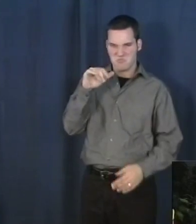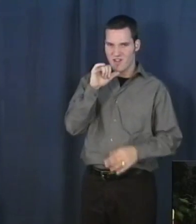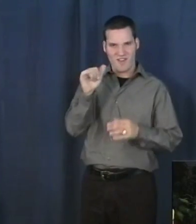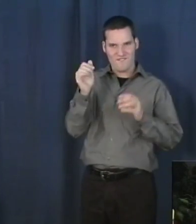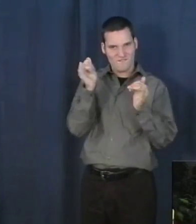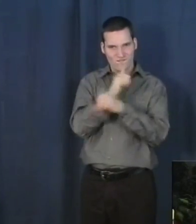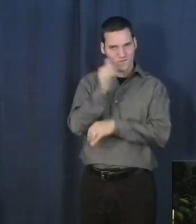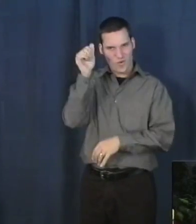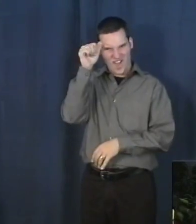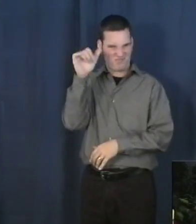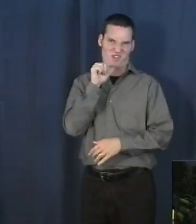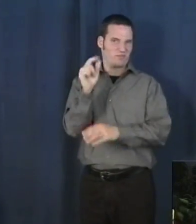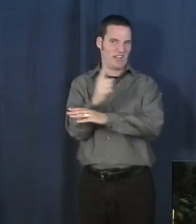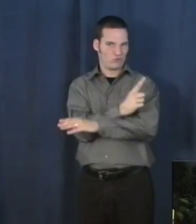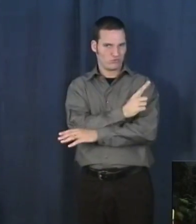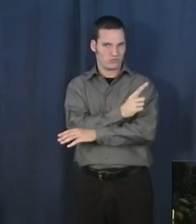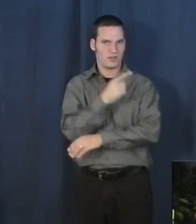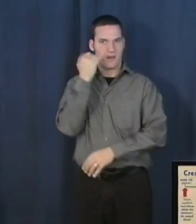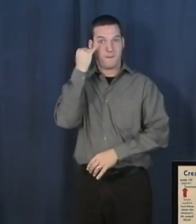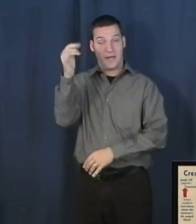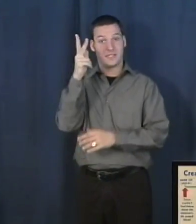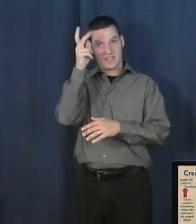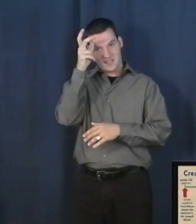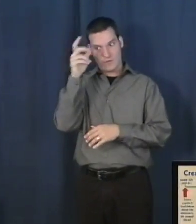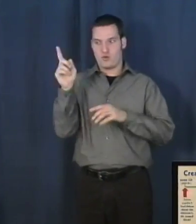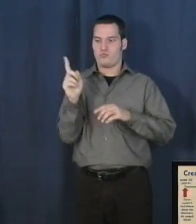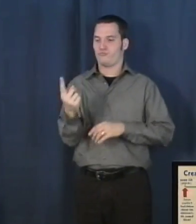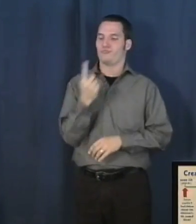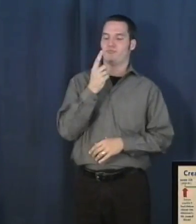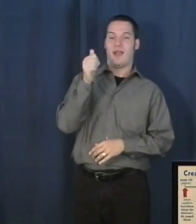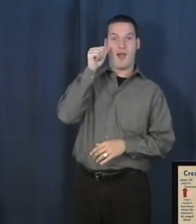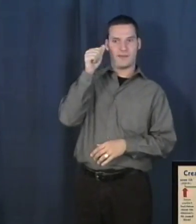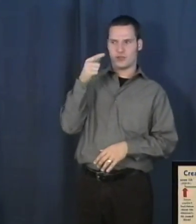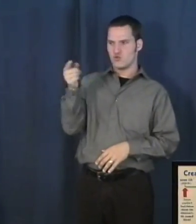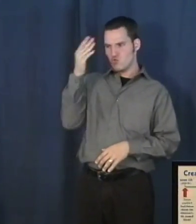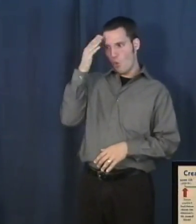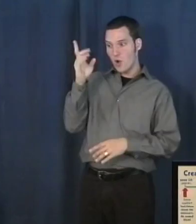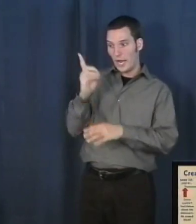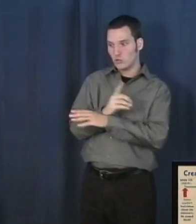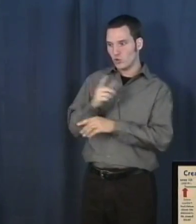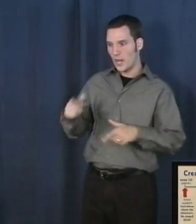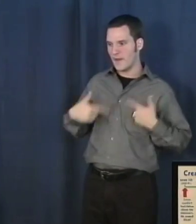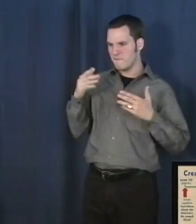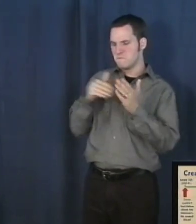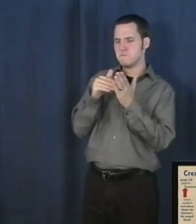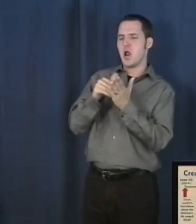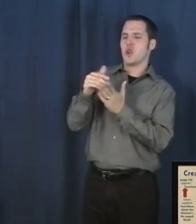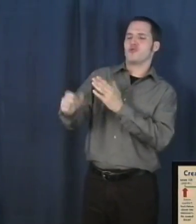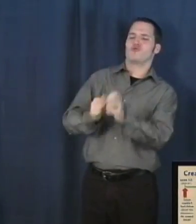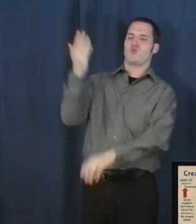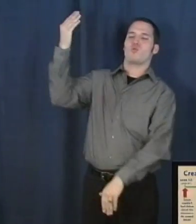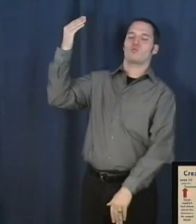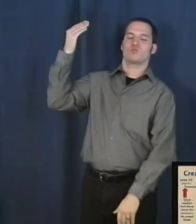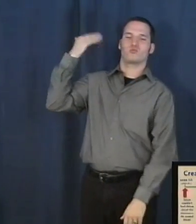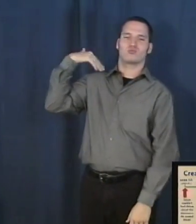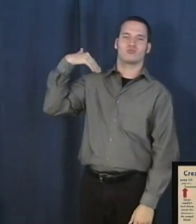Adam, not with dinosaurs. Imagine the devil walking up to Adam and saying, hey, Adam, did you know dinosaurs lived millions of years ago?